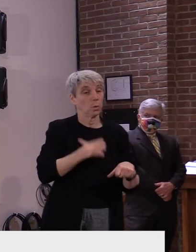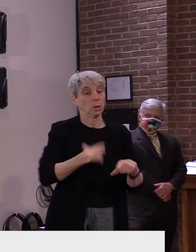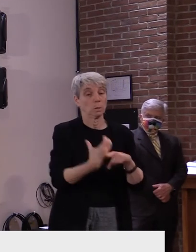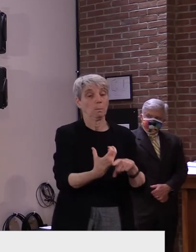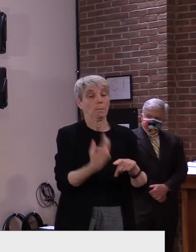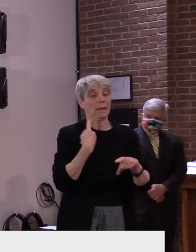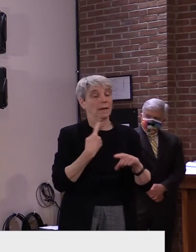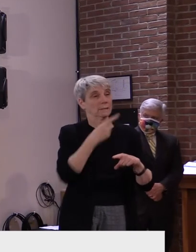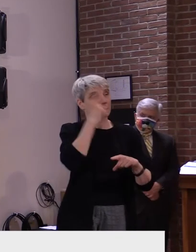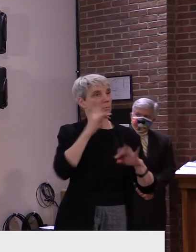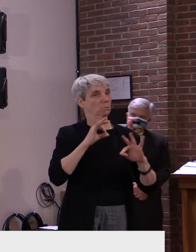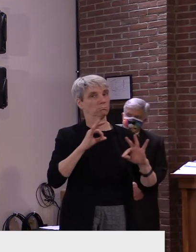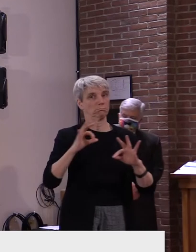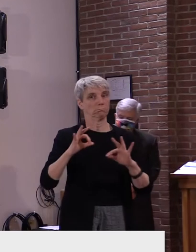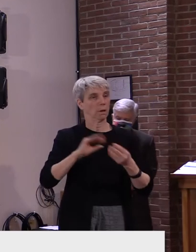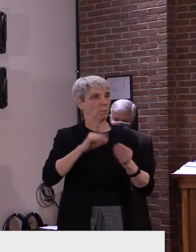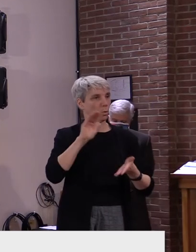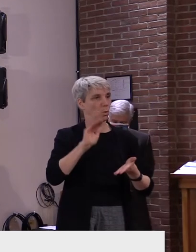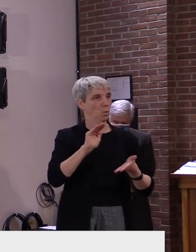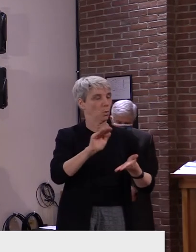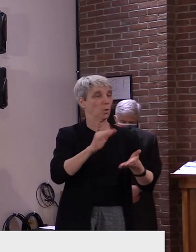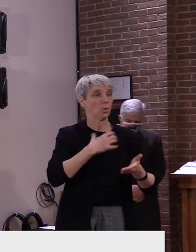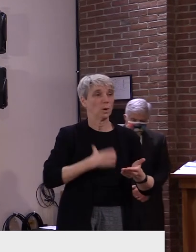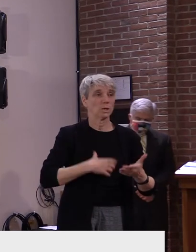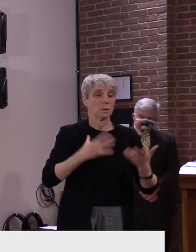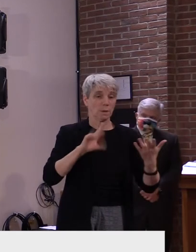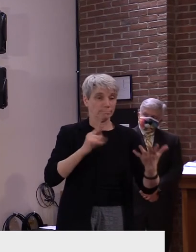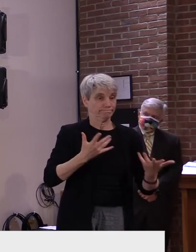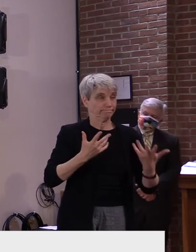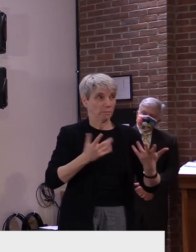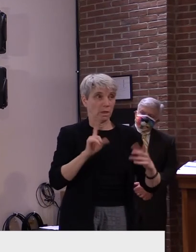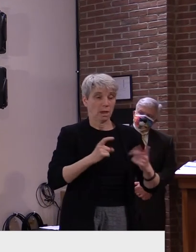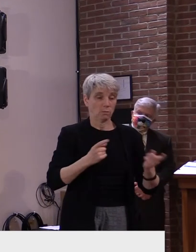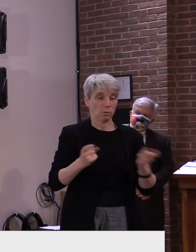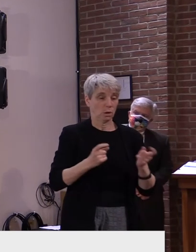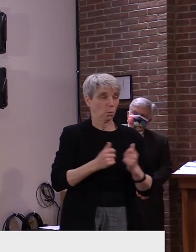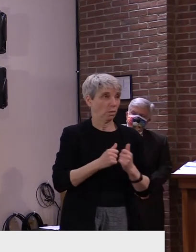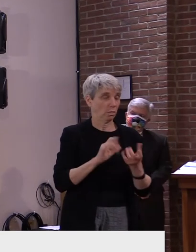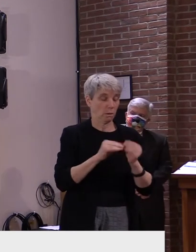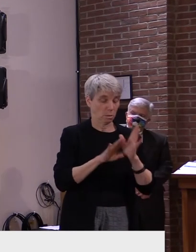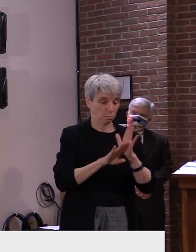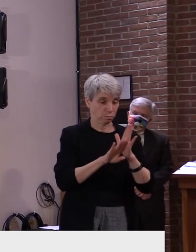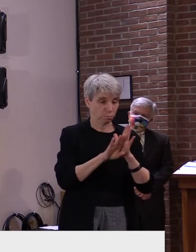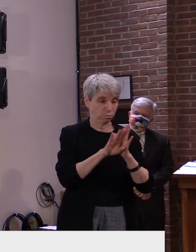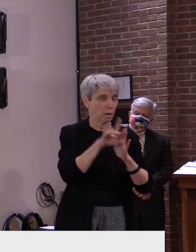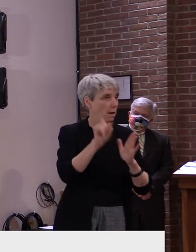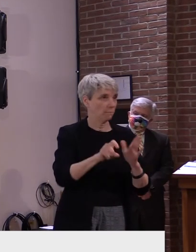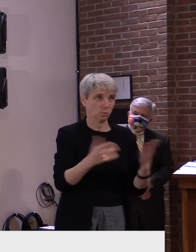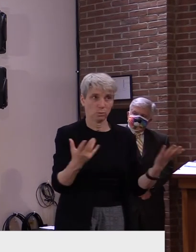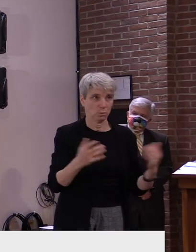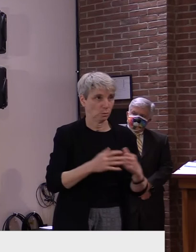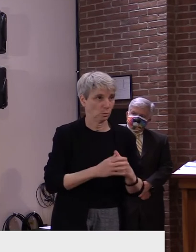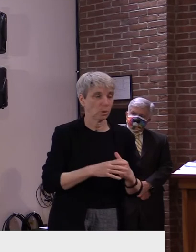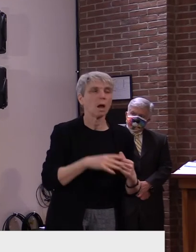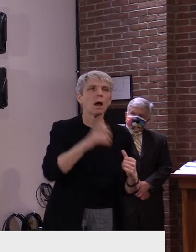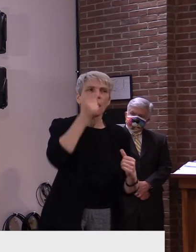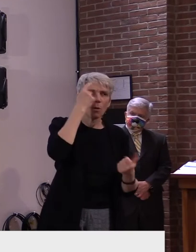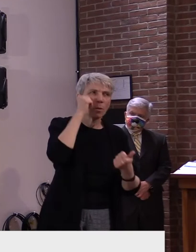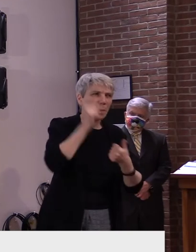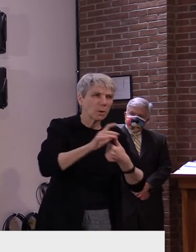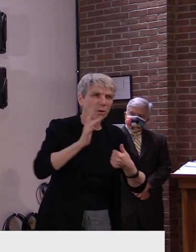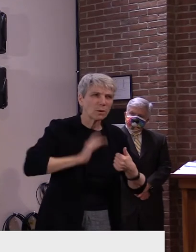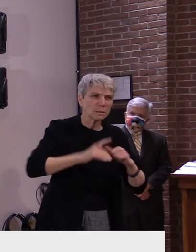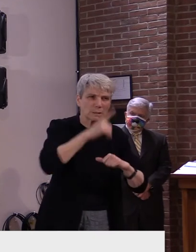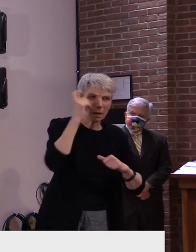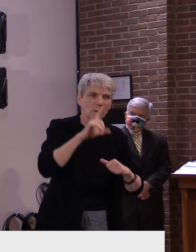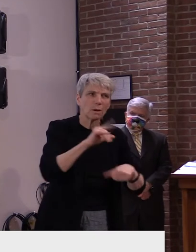ground and what we're seeing is a higher case count as we move in indoors we anticipated this though i mean